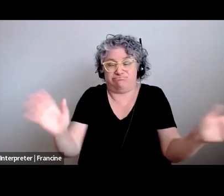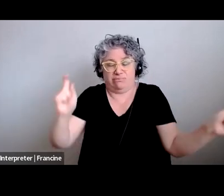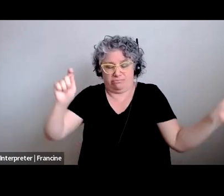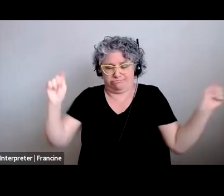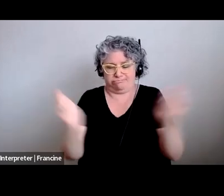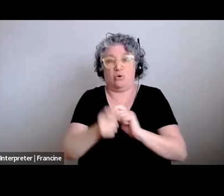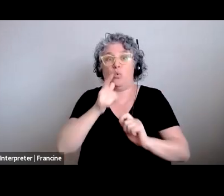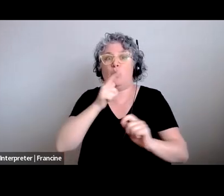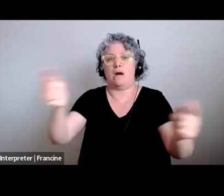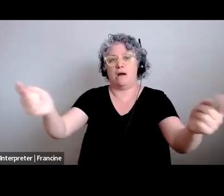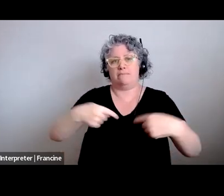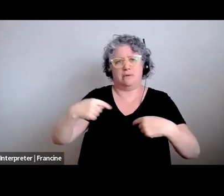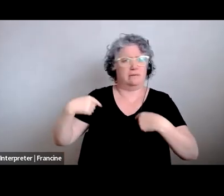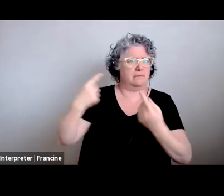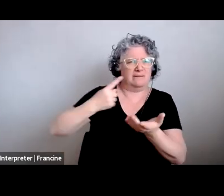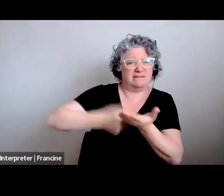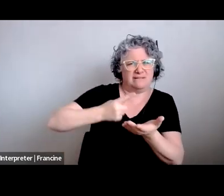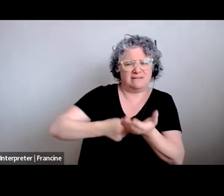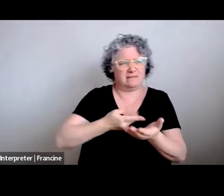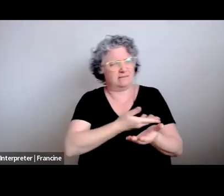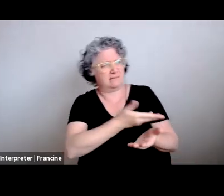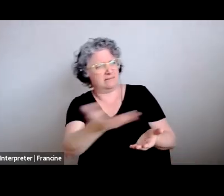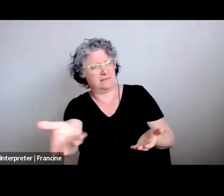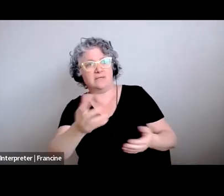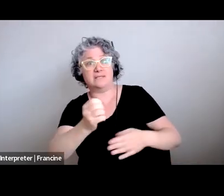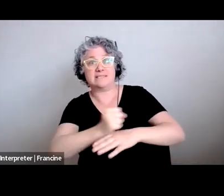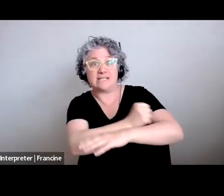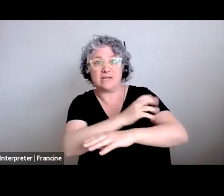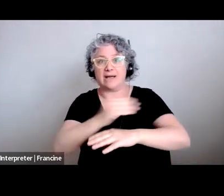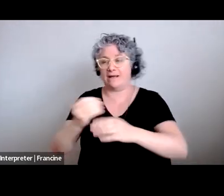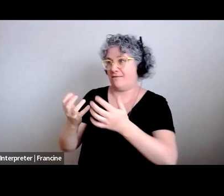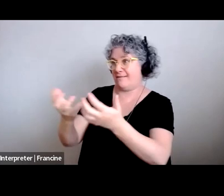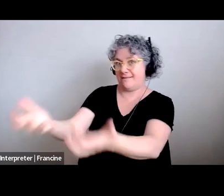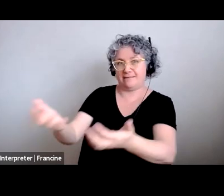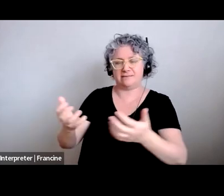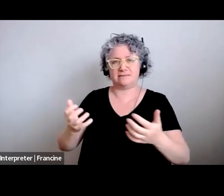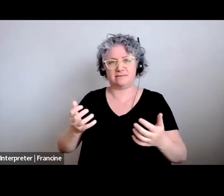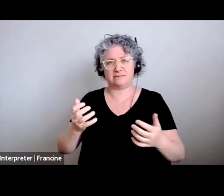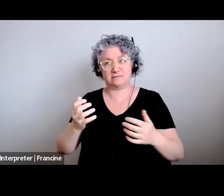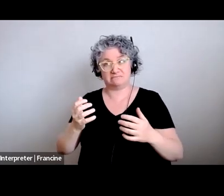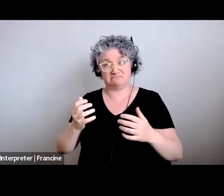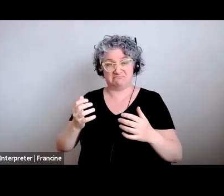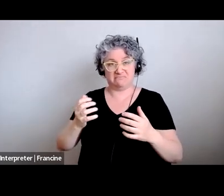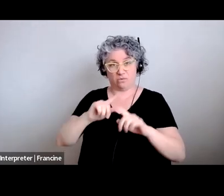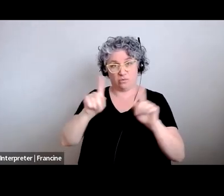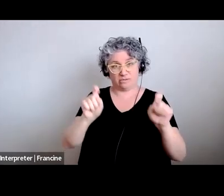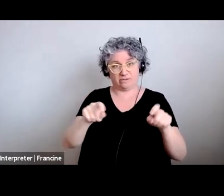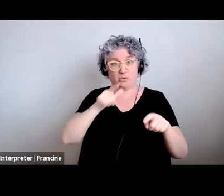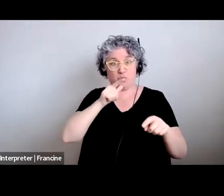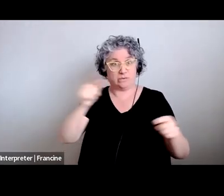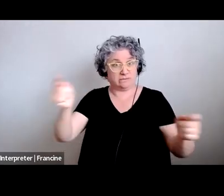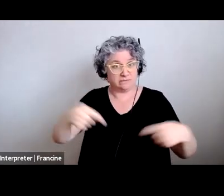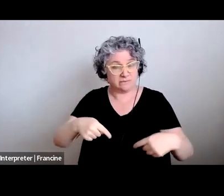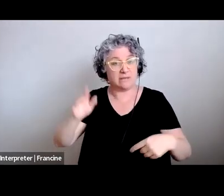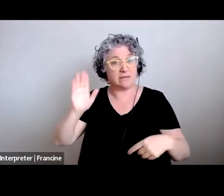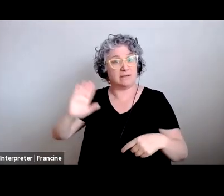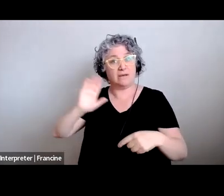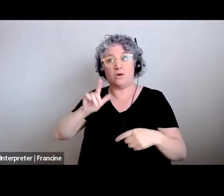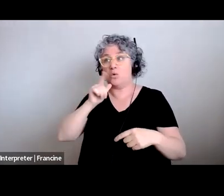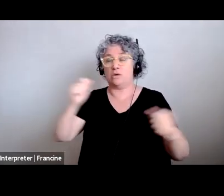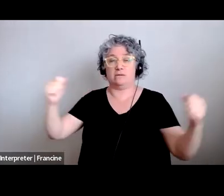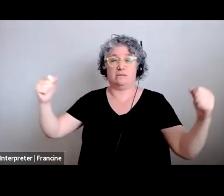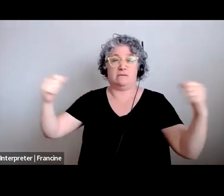that it's not just a question of whether people are comfortable coming back, it's that the people who used to make up the